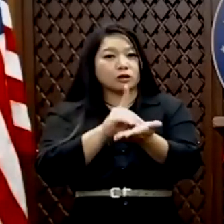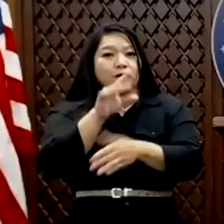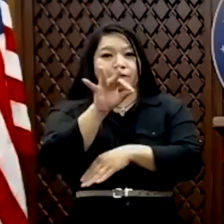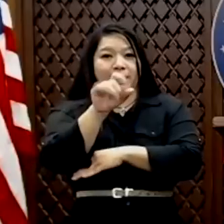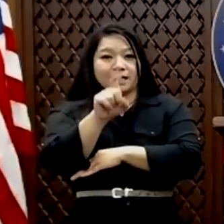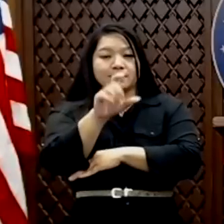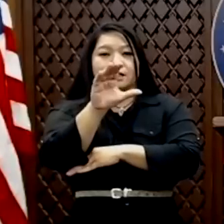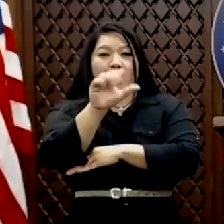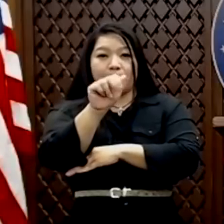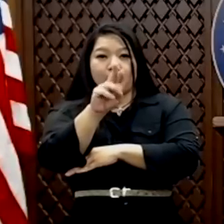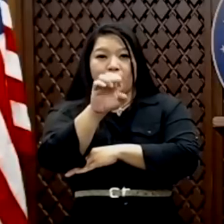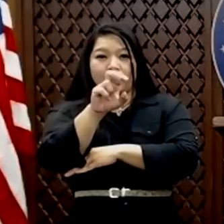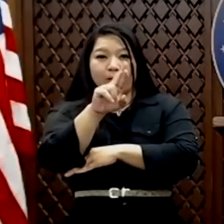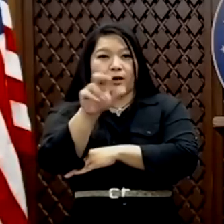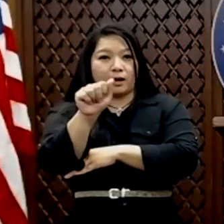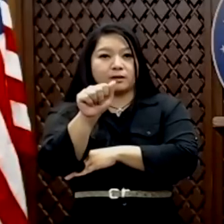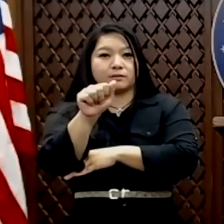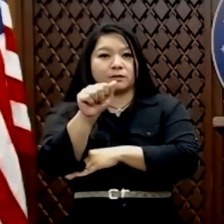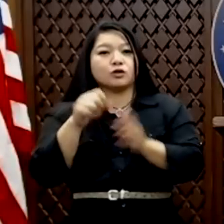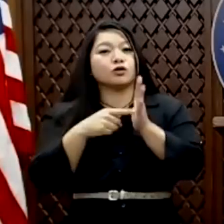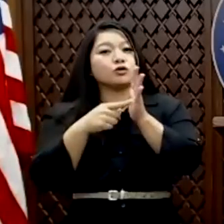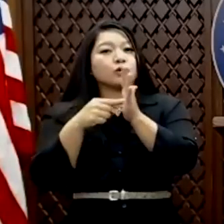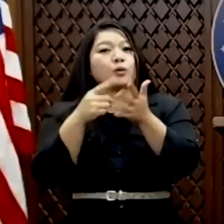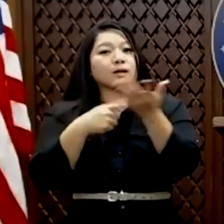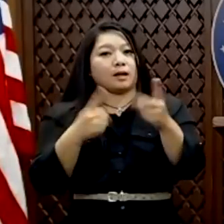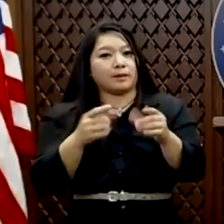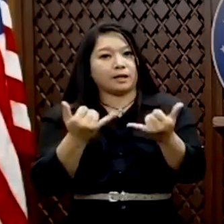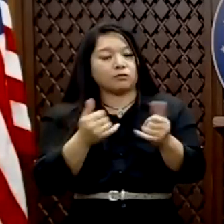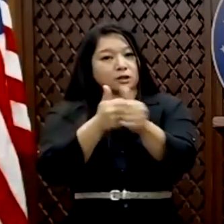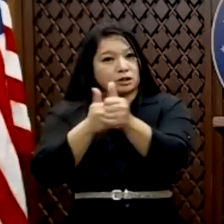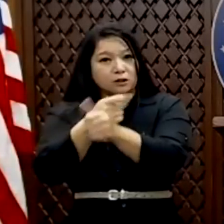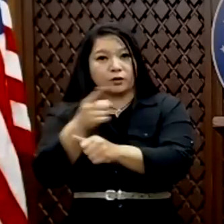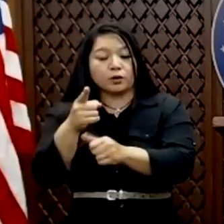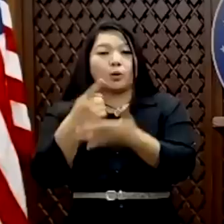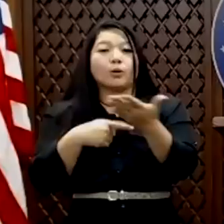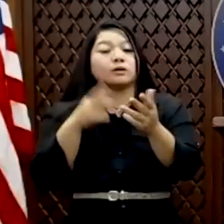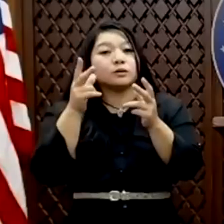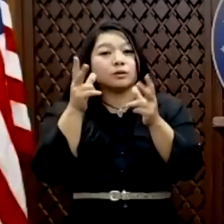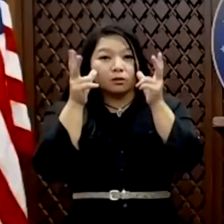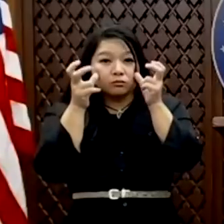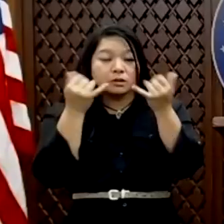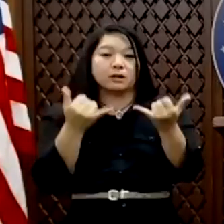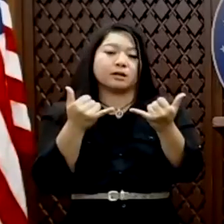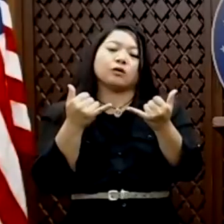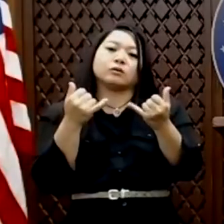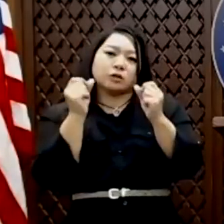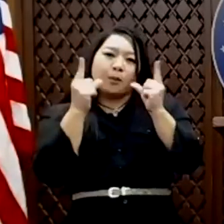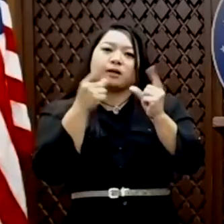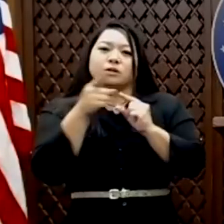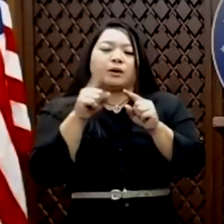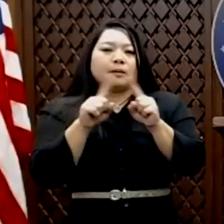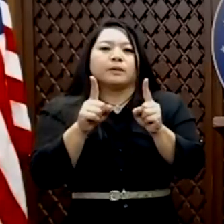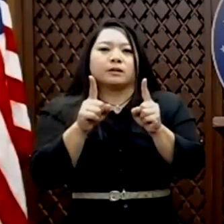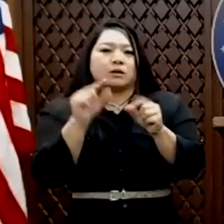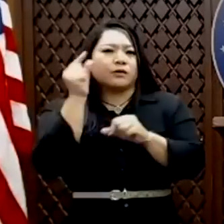present that updated model to each of you. What you're about to hear will startle you, but